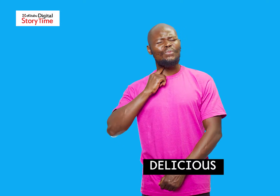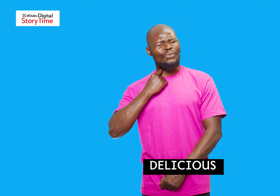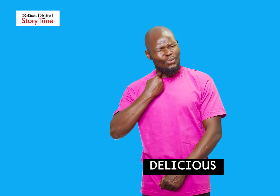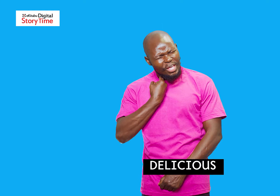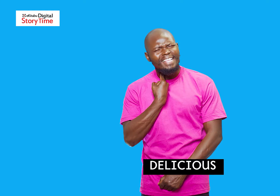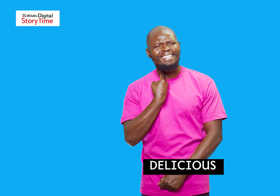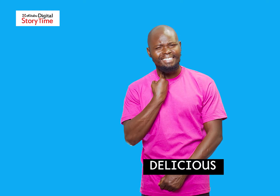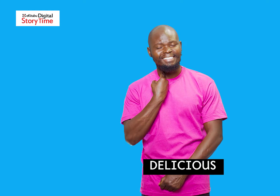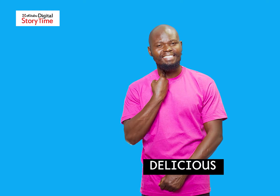Delicious.